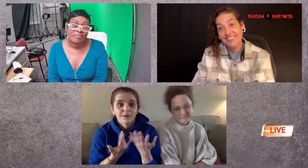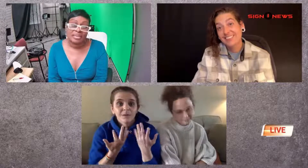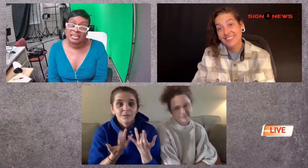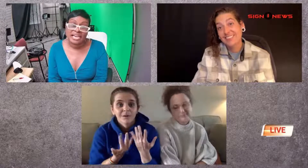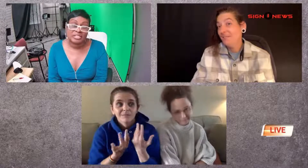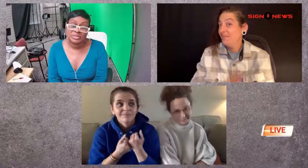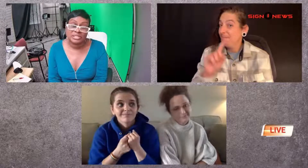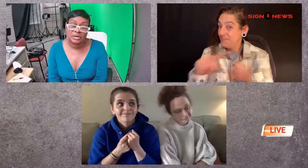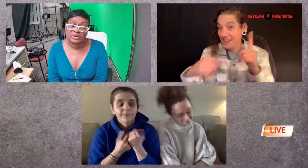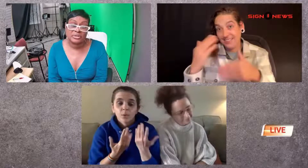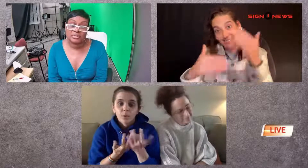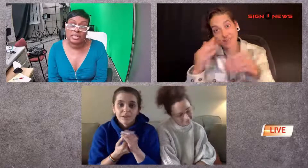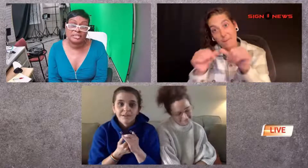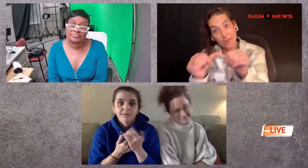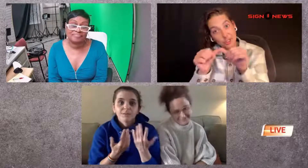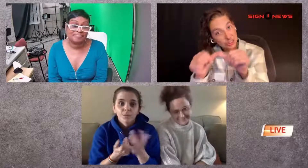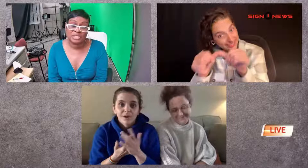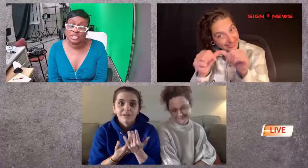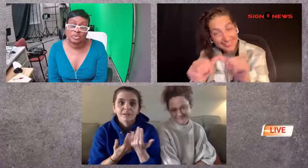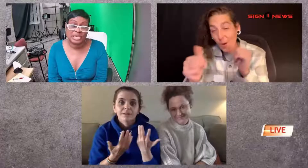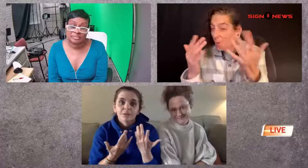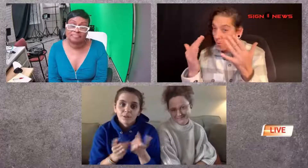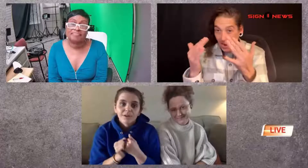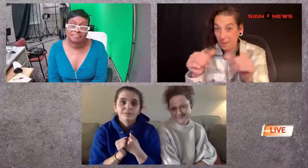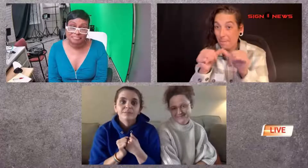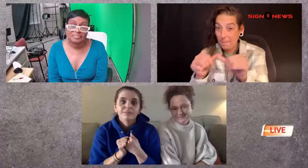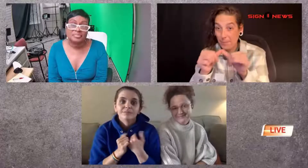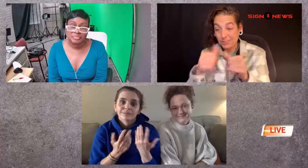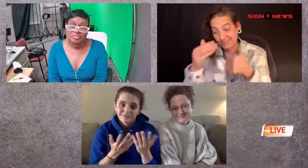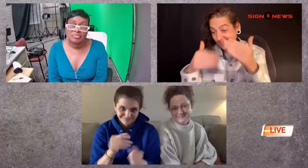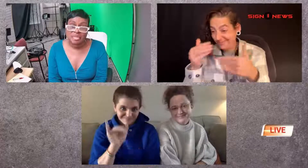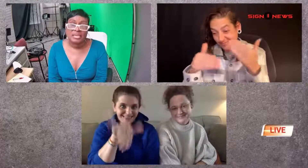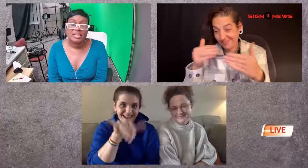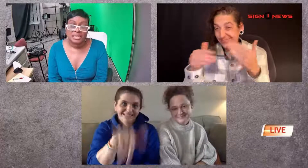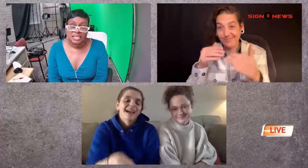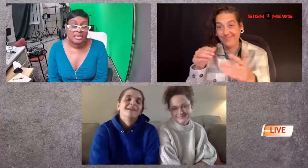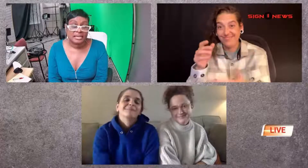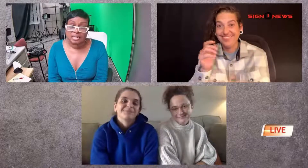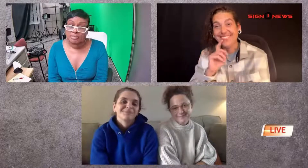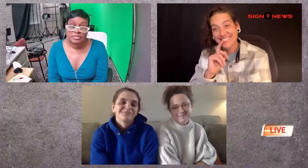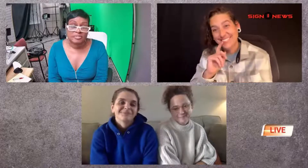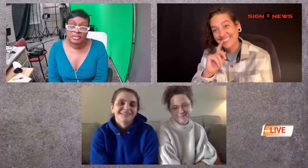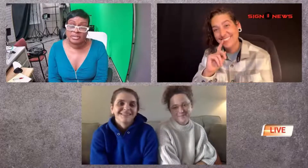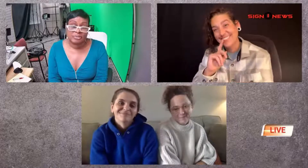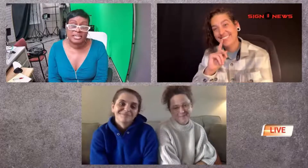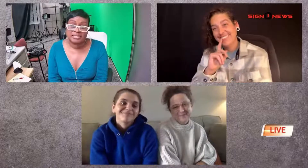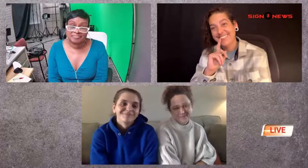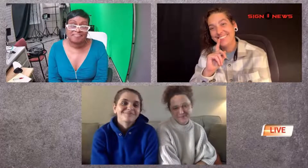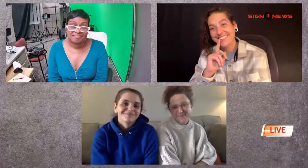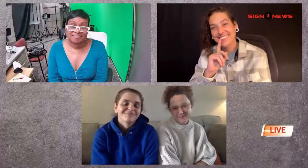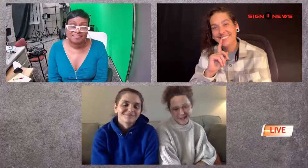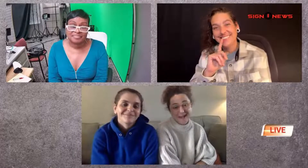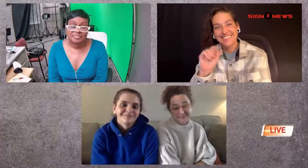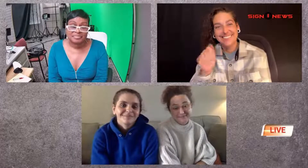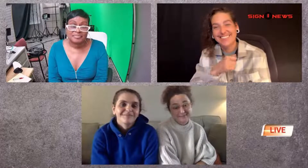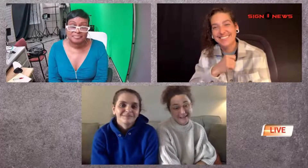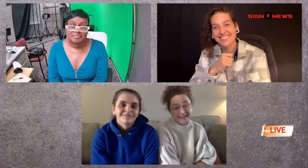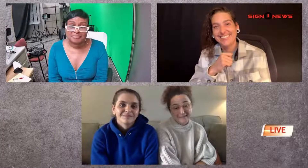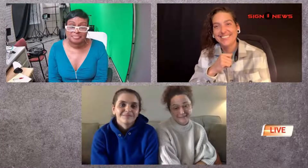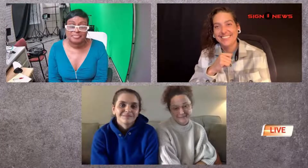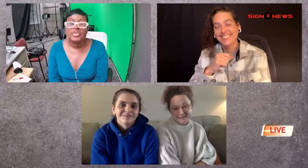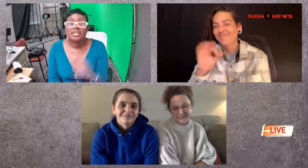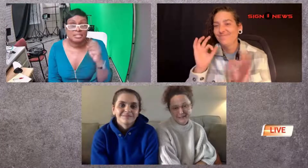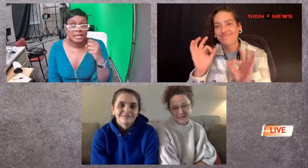Yeah, being an actor means all you do is wait. You just wait. You got to keep persevering and waiting.